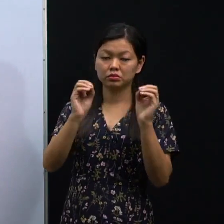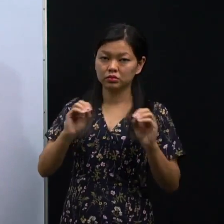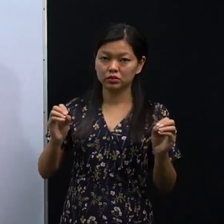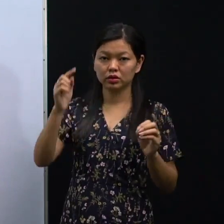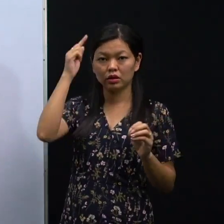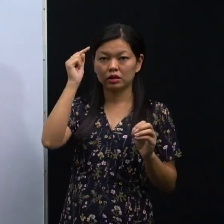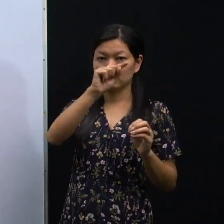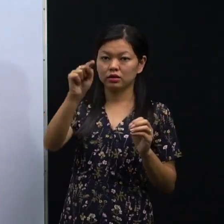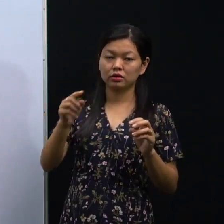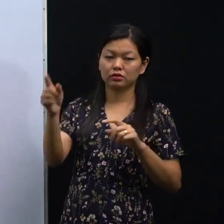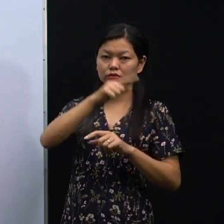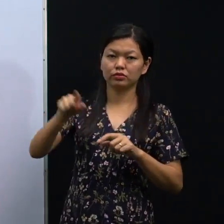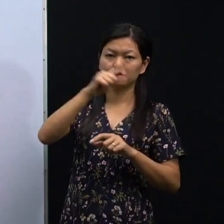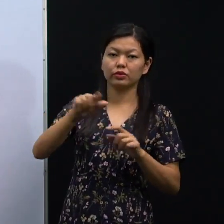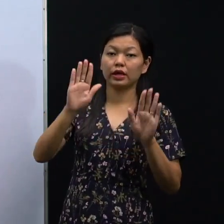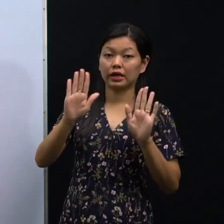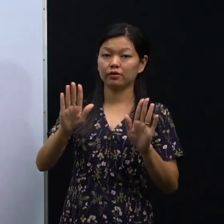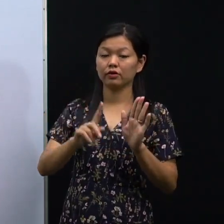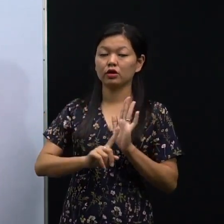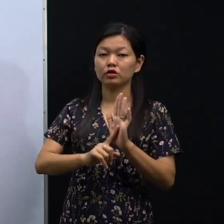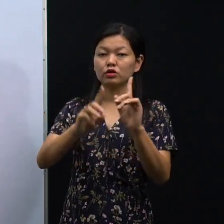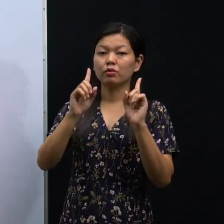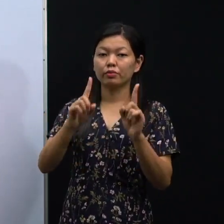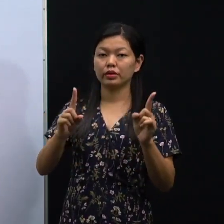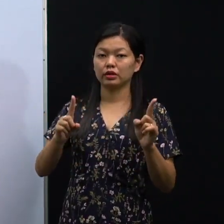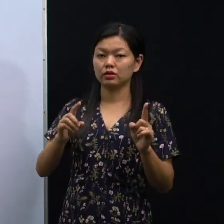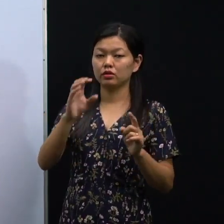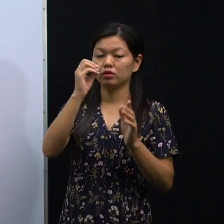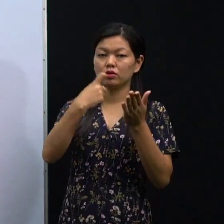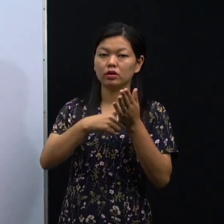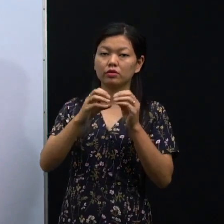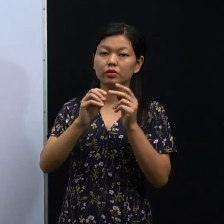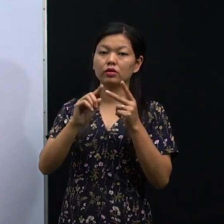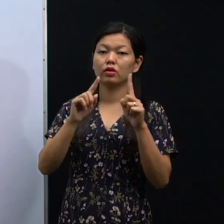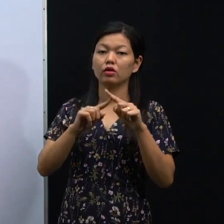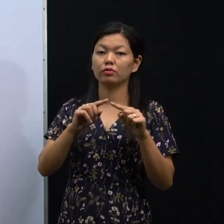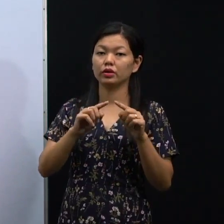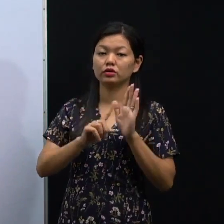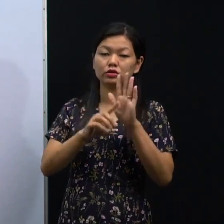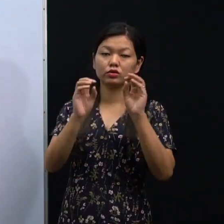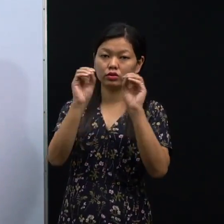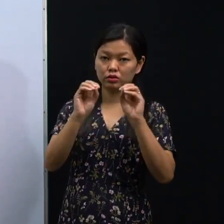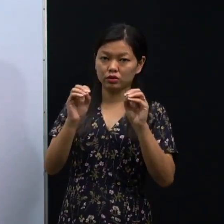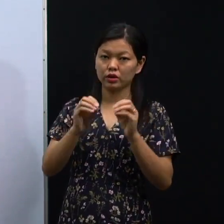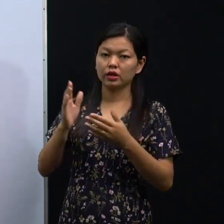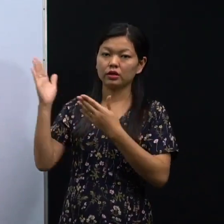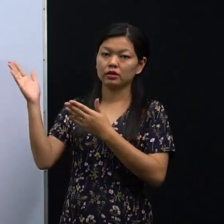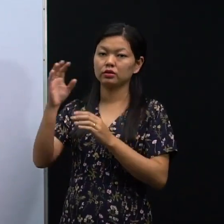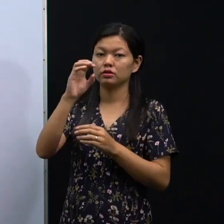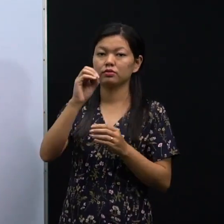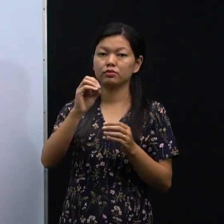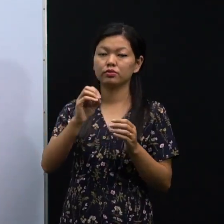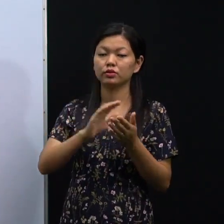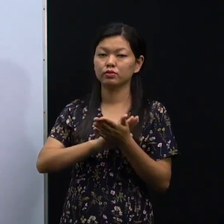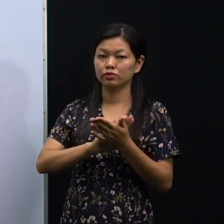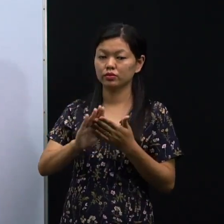revolves around, right? That means if electron, they are revolving around, means they are accelerating. Clear? And then they are